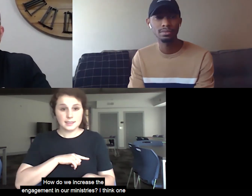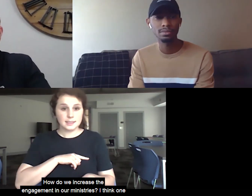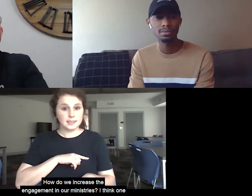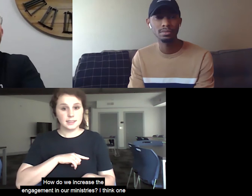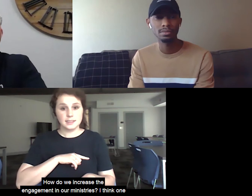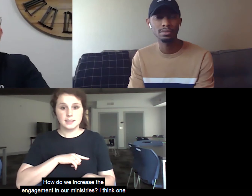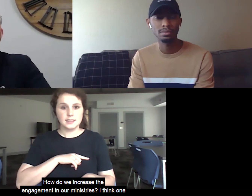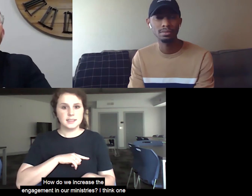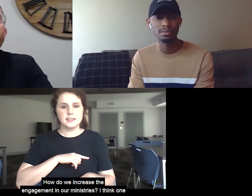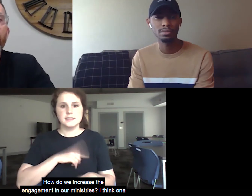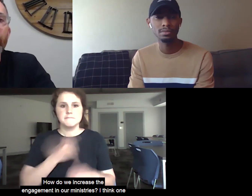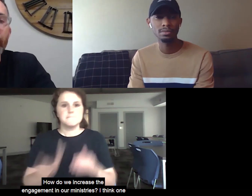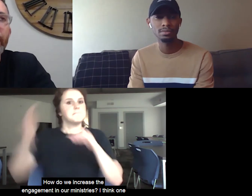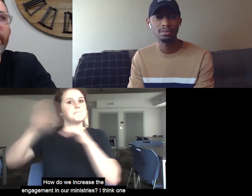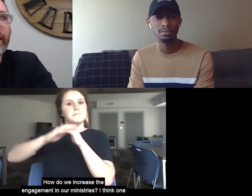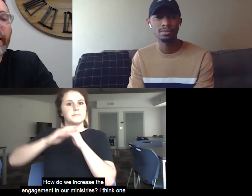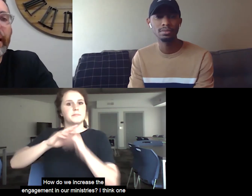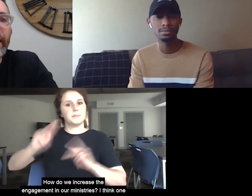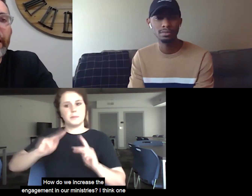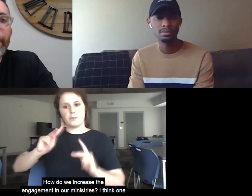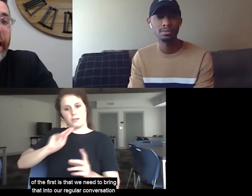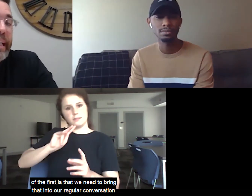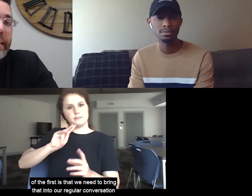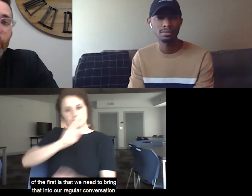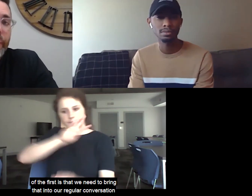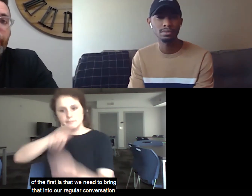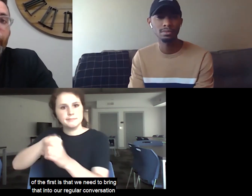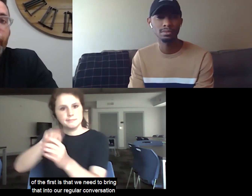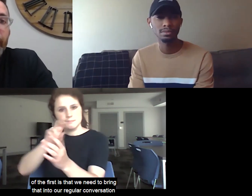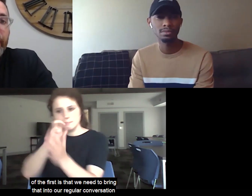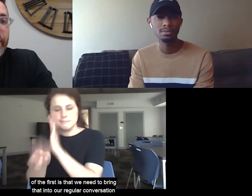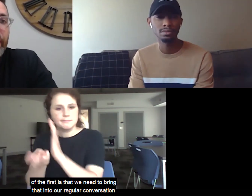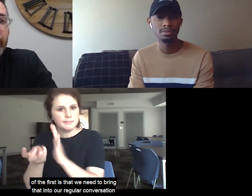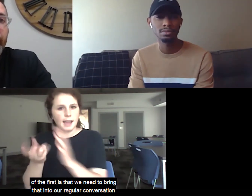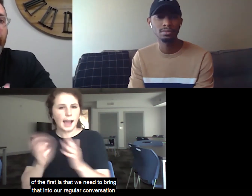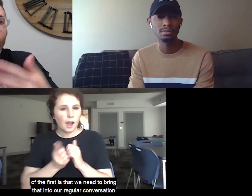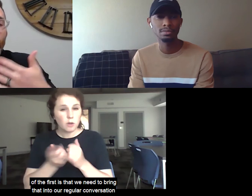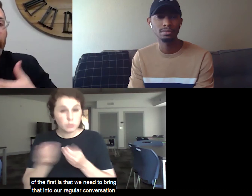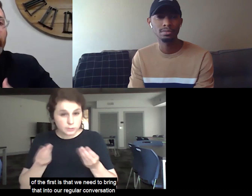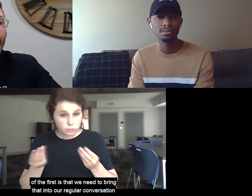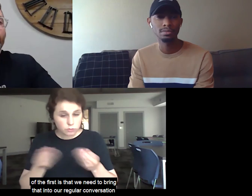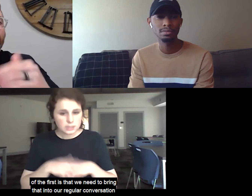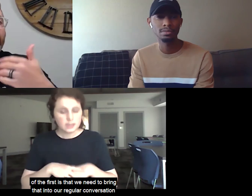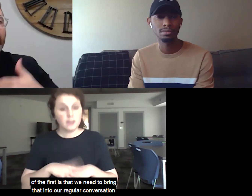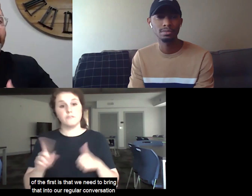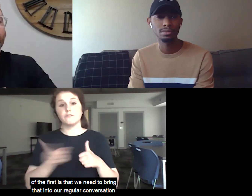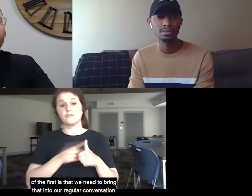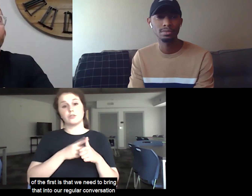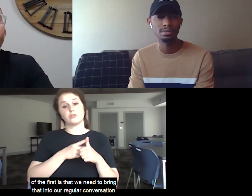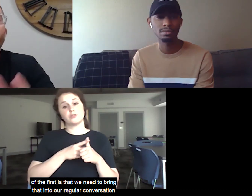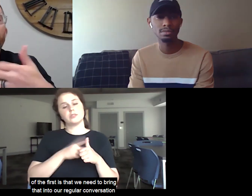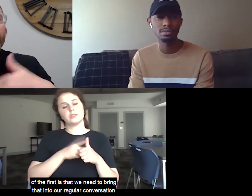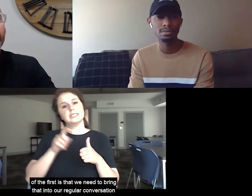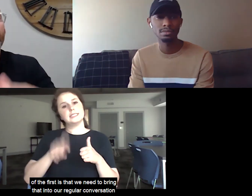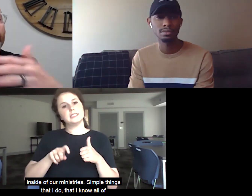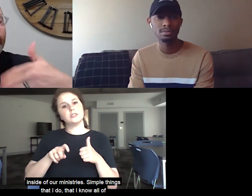how do we increase the engagement in our ministries? I think one of the first is that we need to bring that into